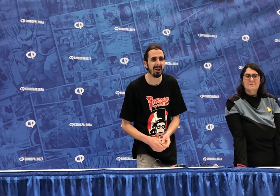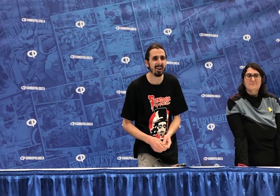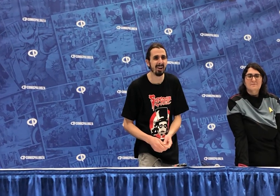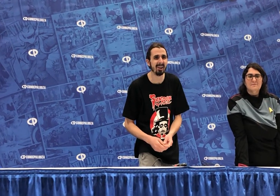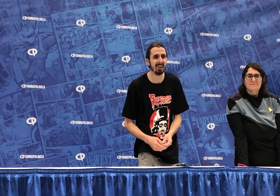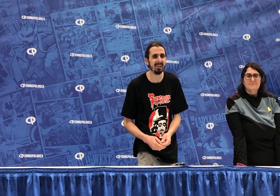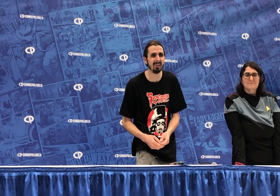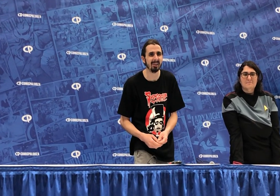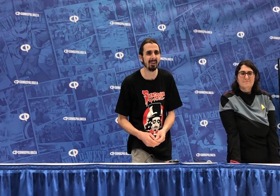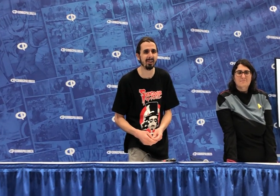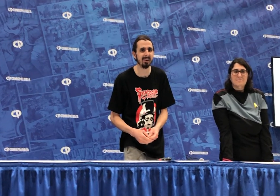It's a video game?